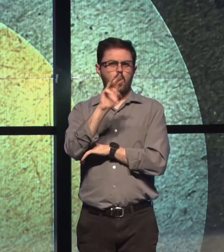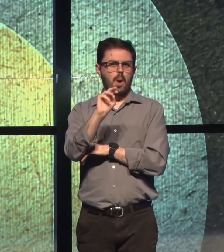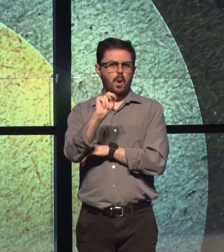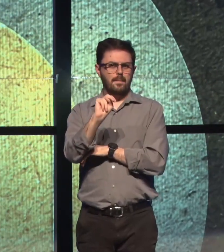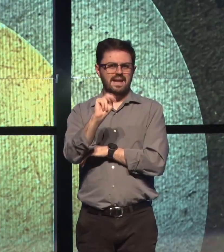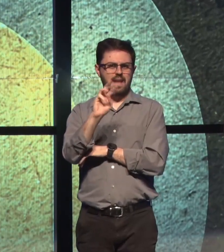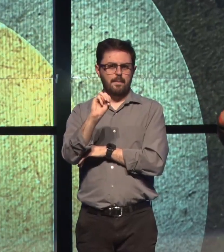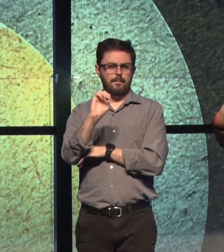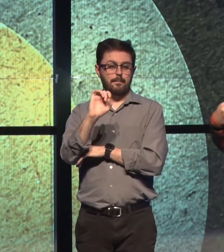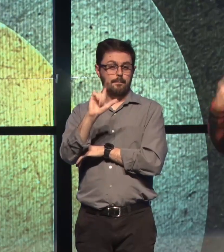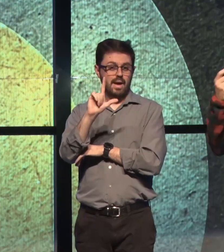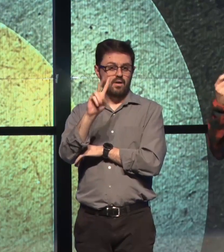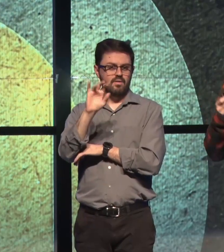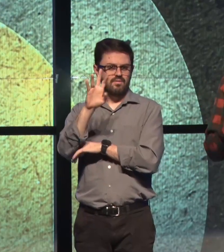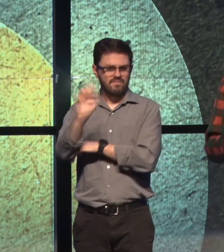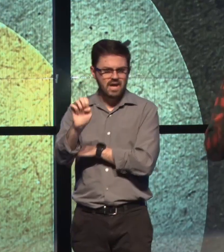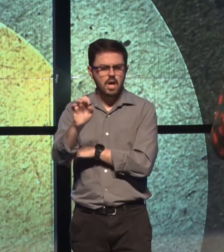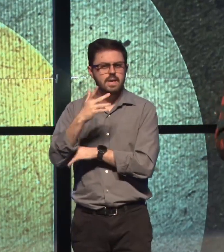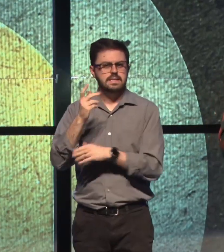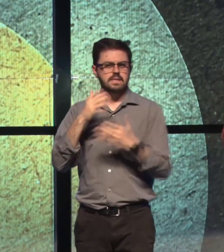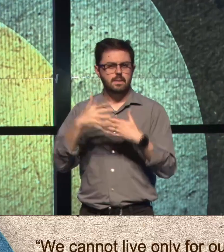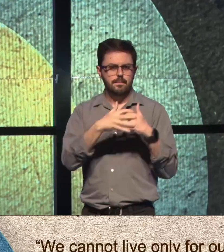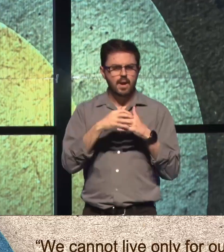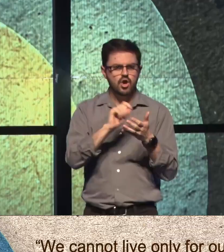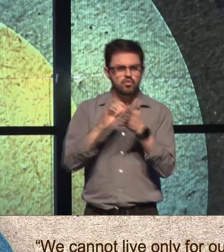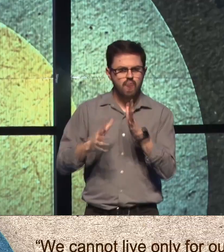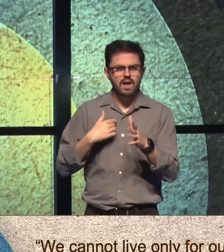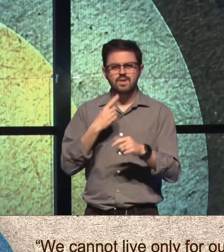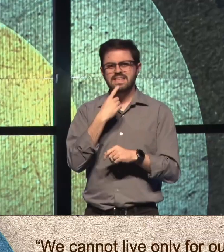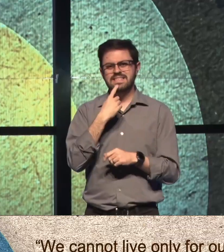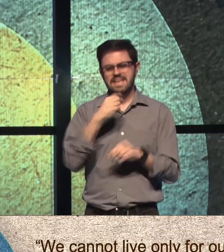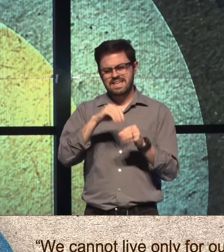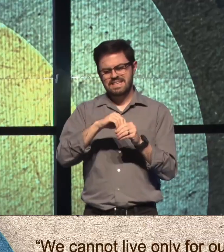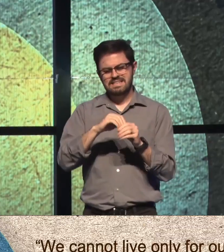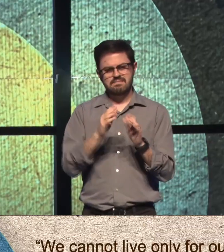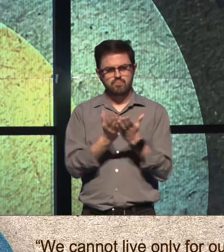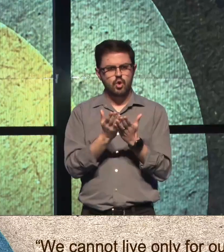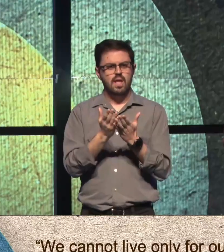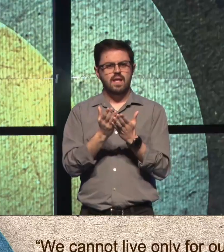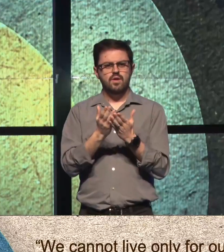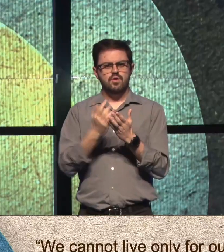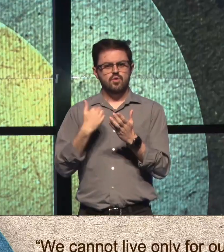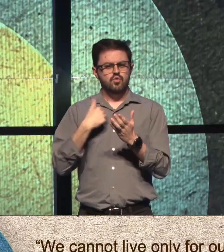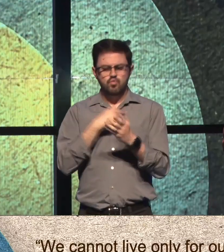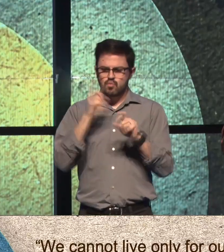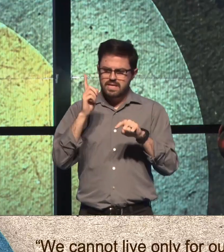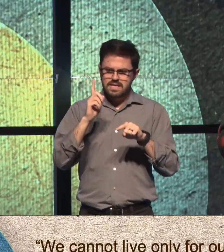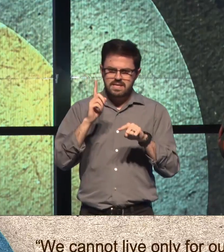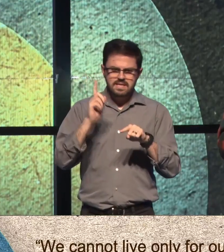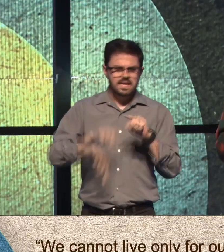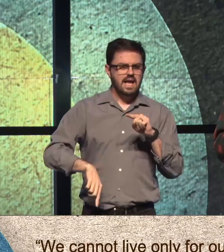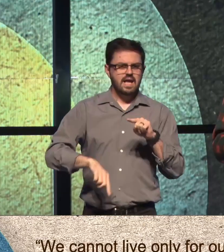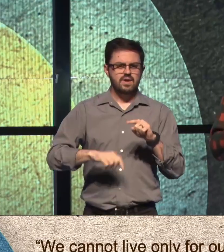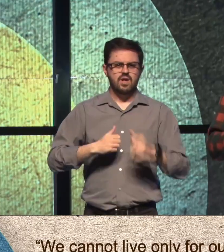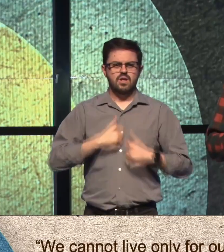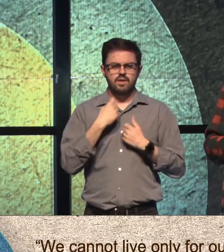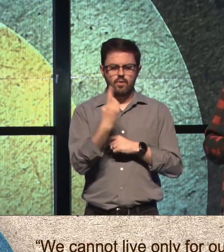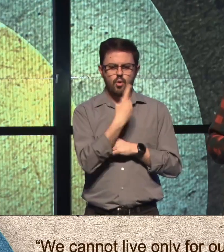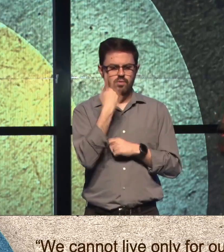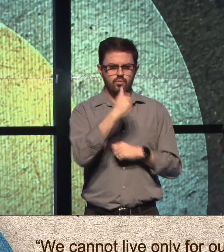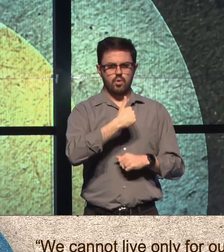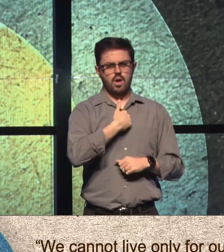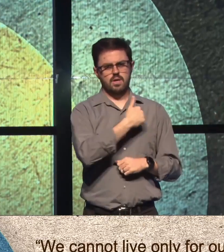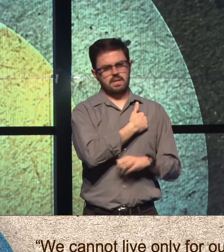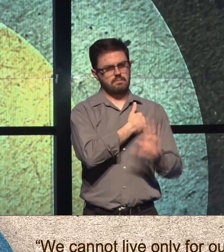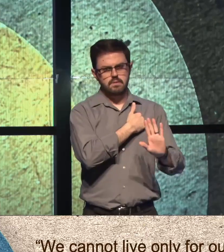book Moby Dick. And he said this. He said, we cannot live only for ourselves. 1,000 fibers connect us